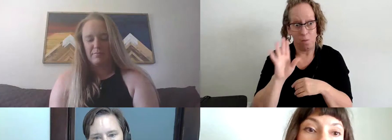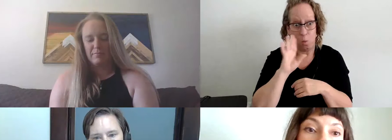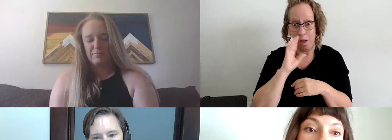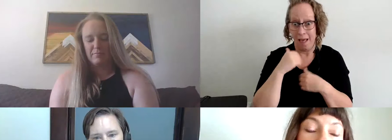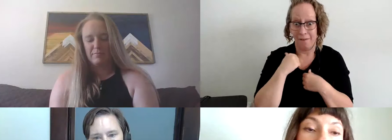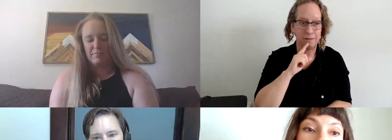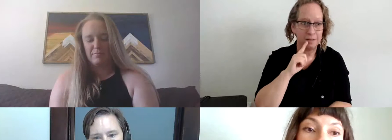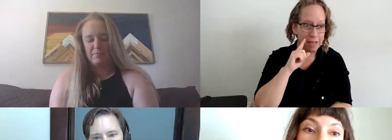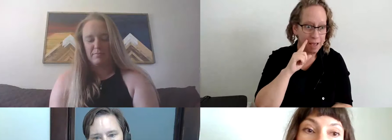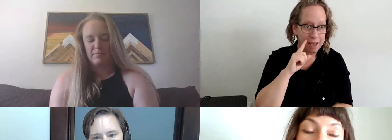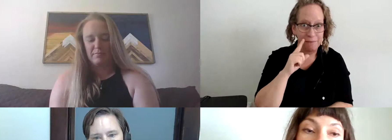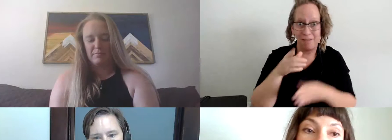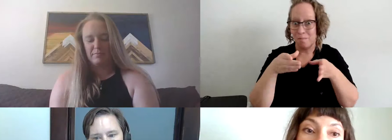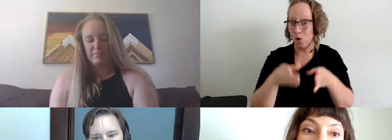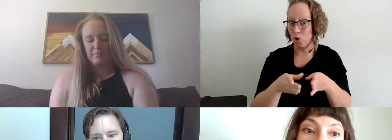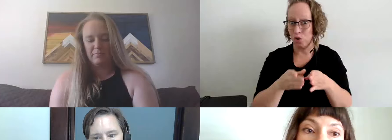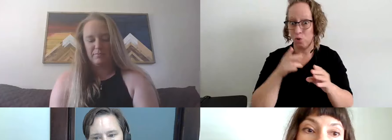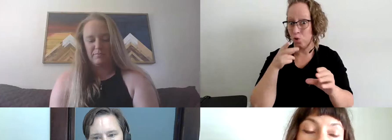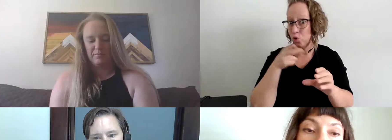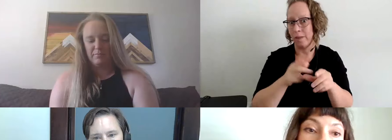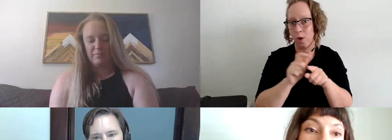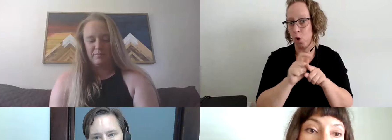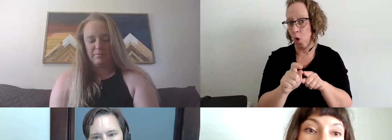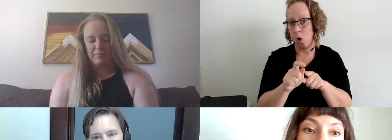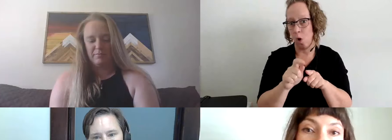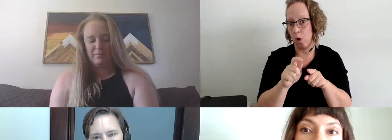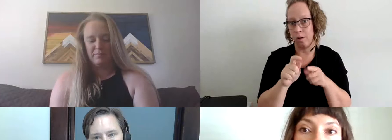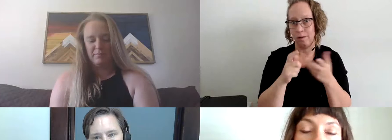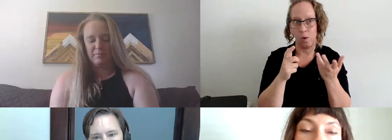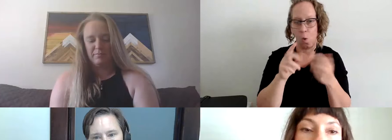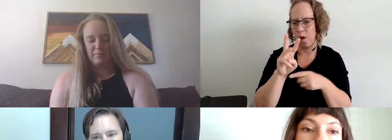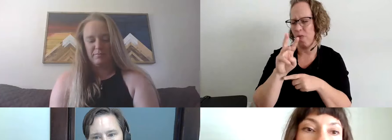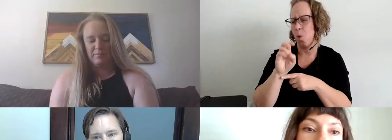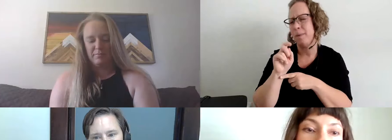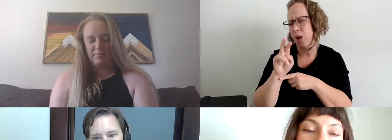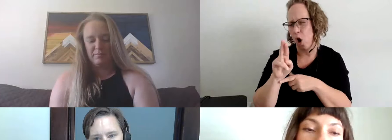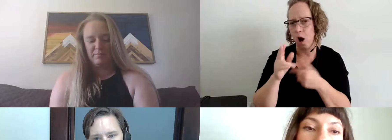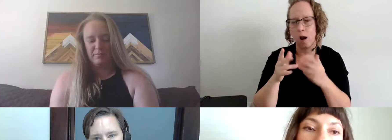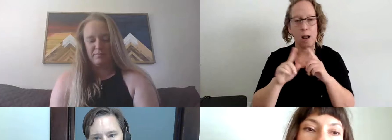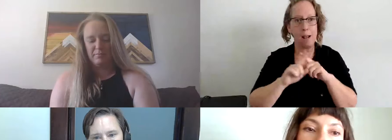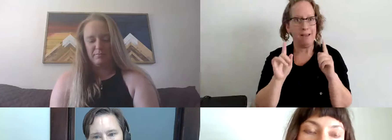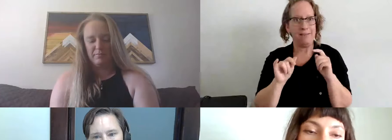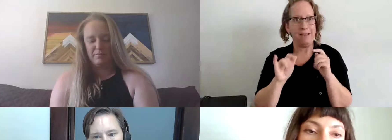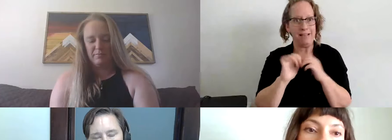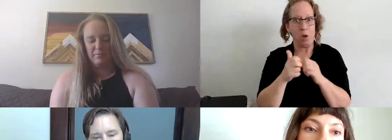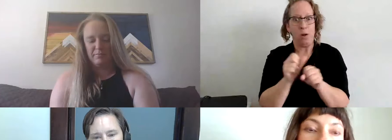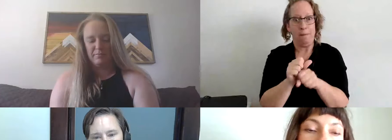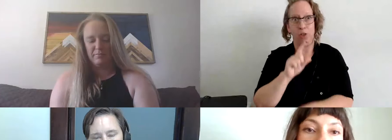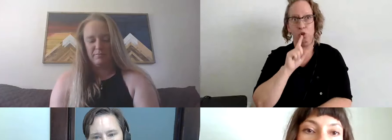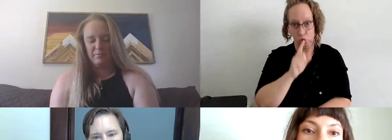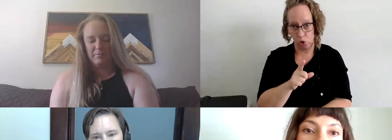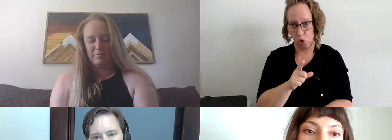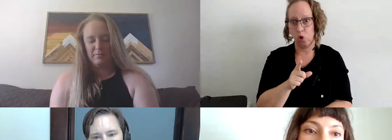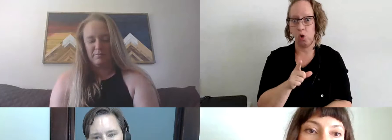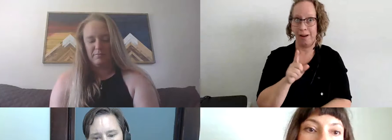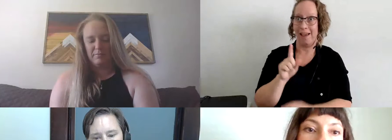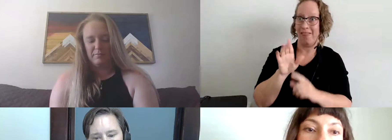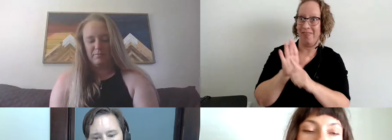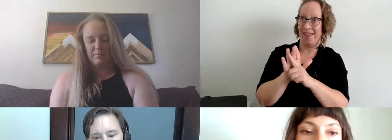deaf individual joining the call or the webinar, but that is their way of making sure that